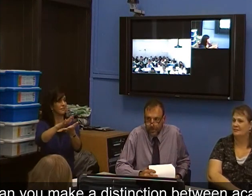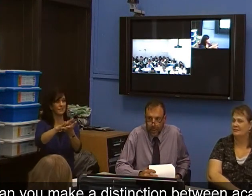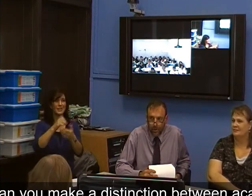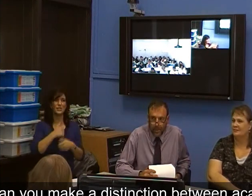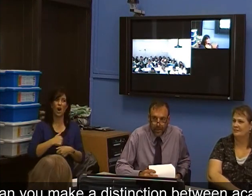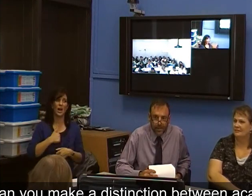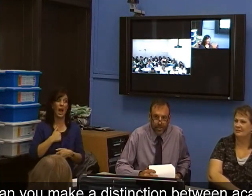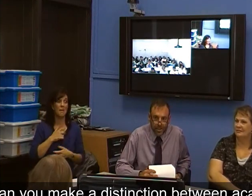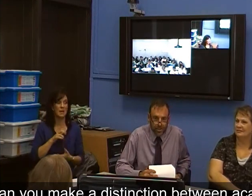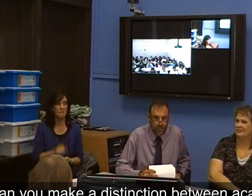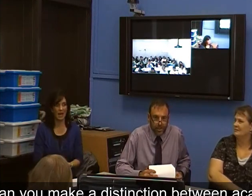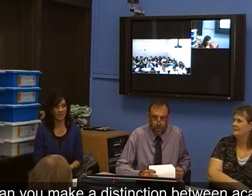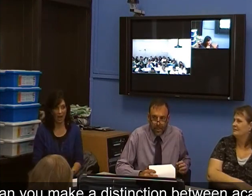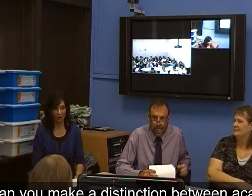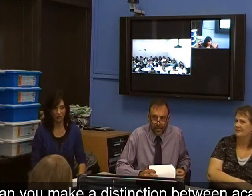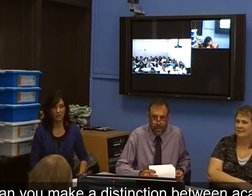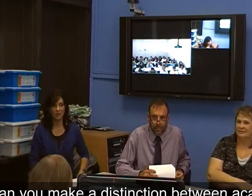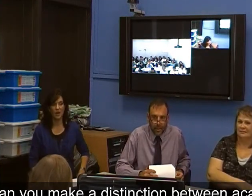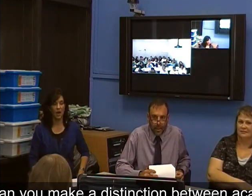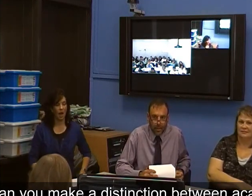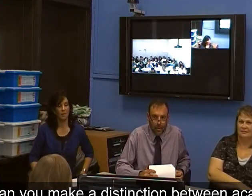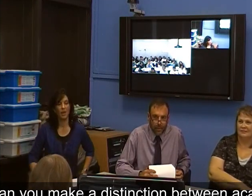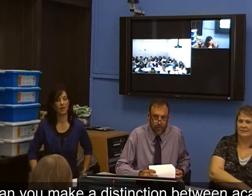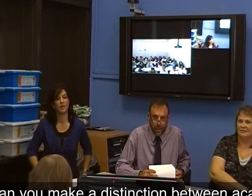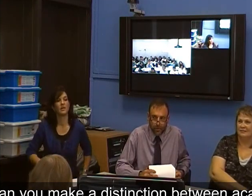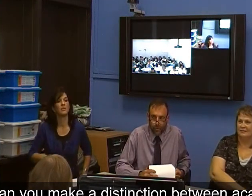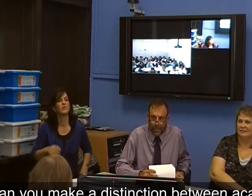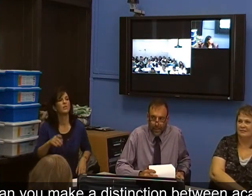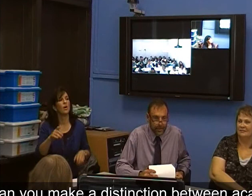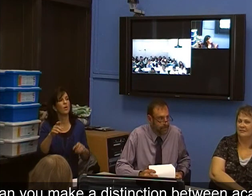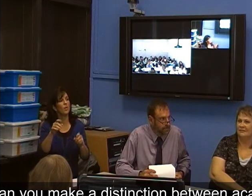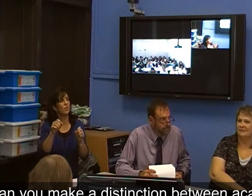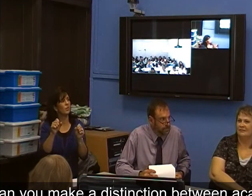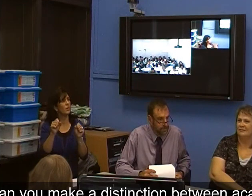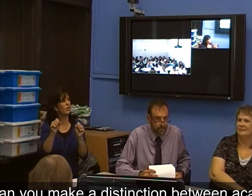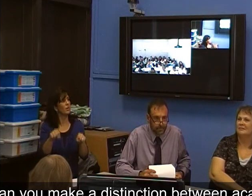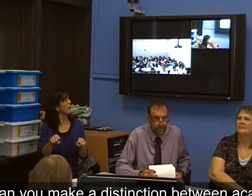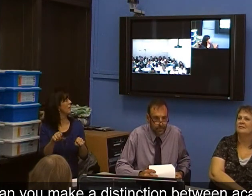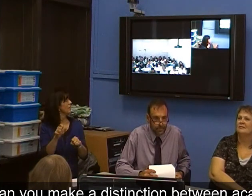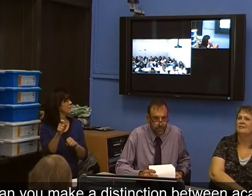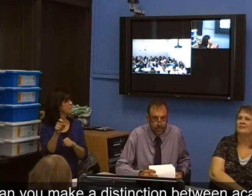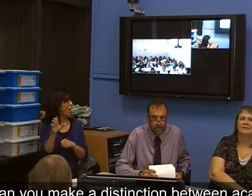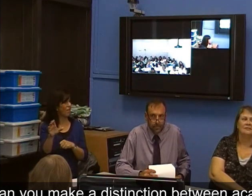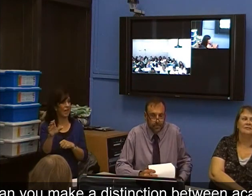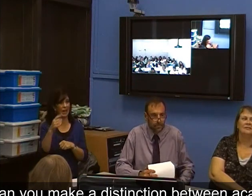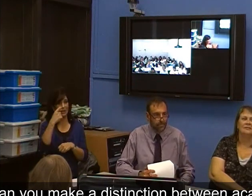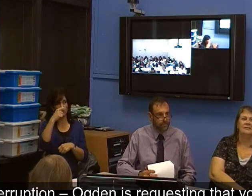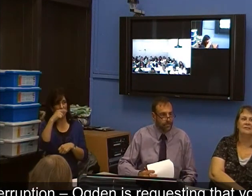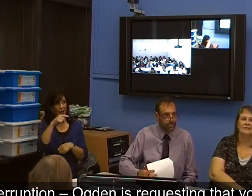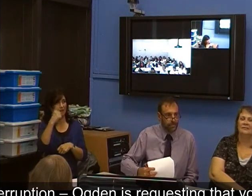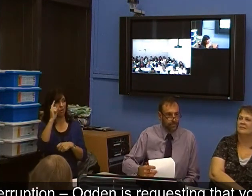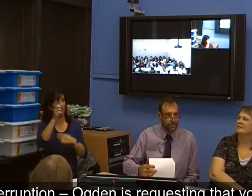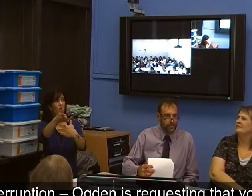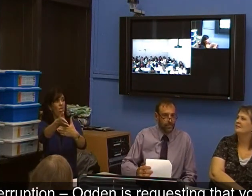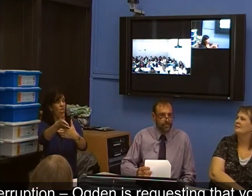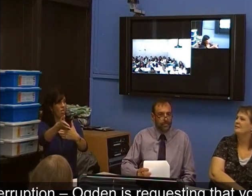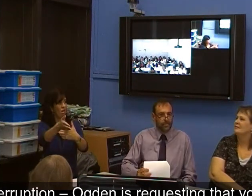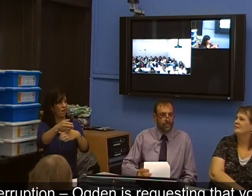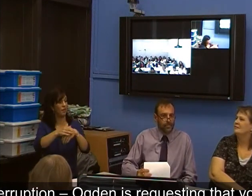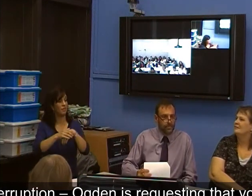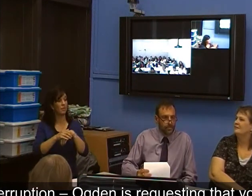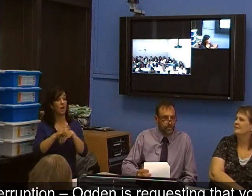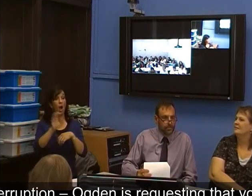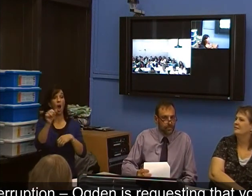Can you make a distinction between academic and another health-related? So, Blake, excuse me for interrupting.